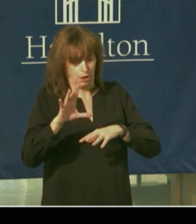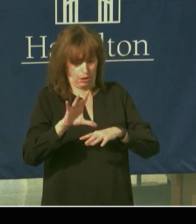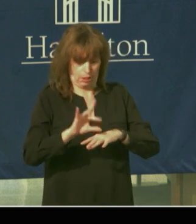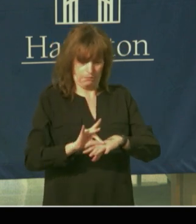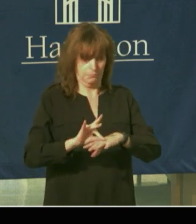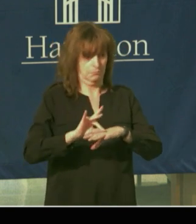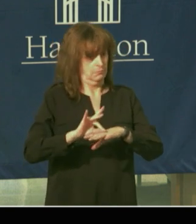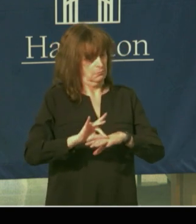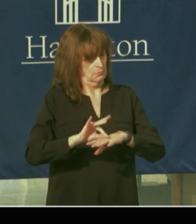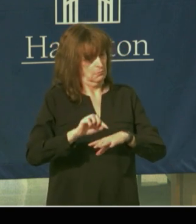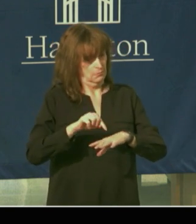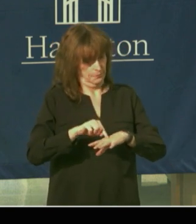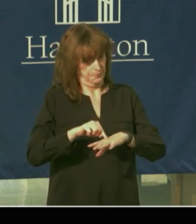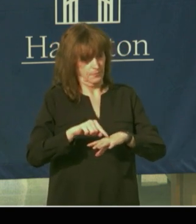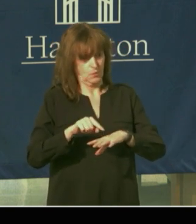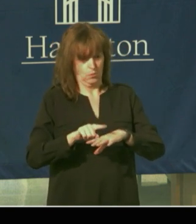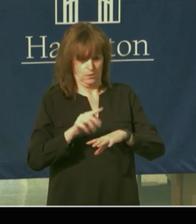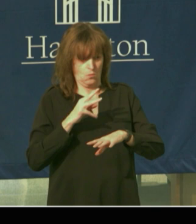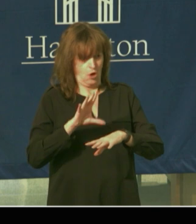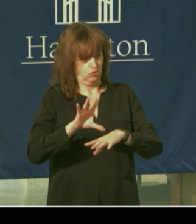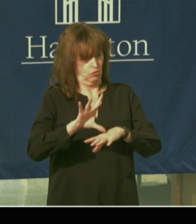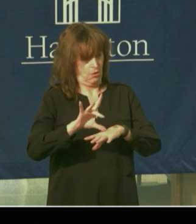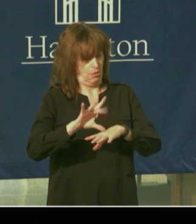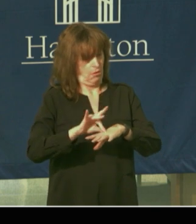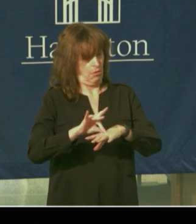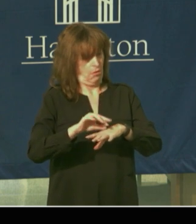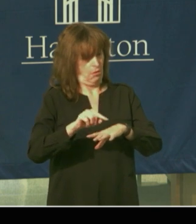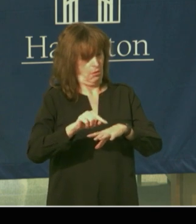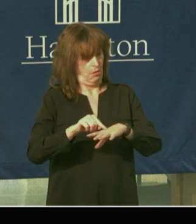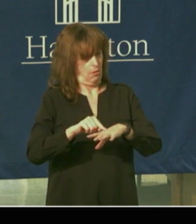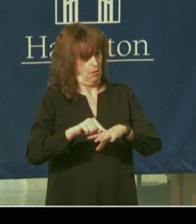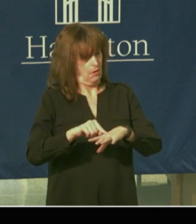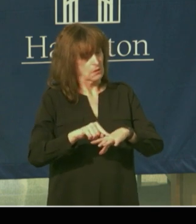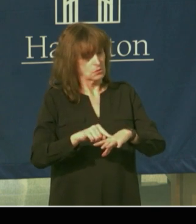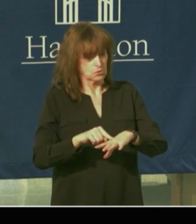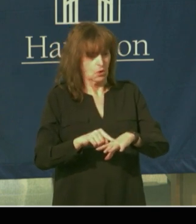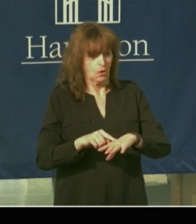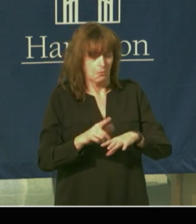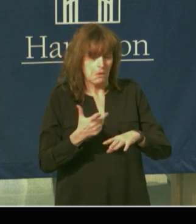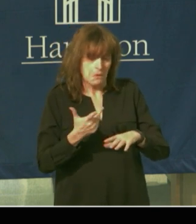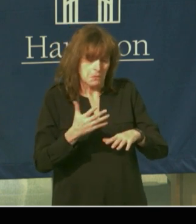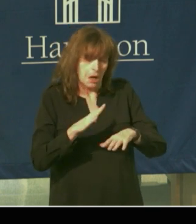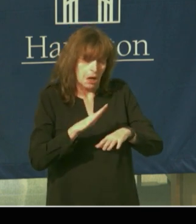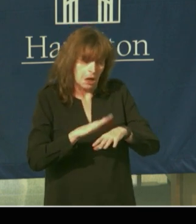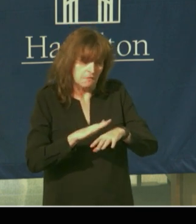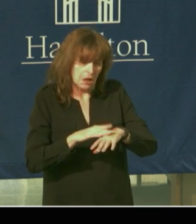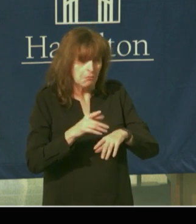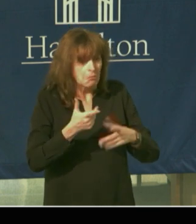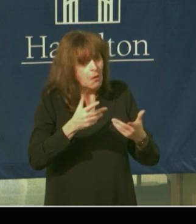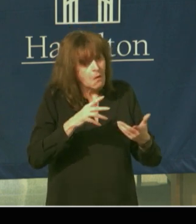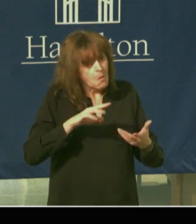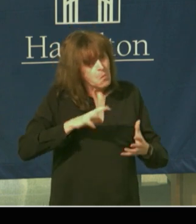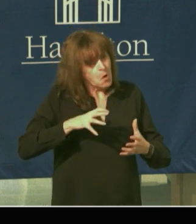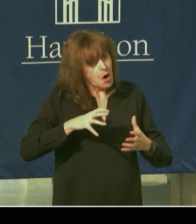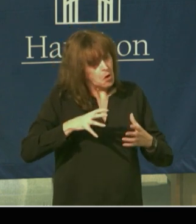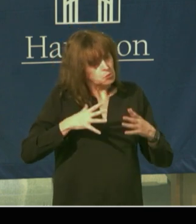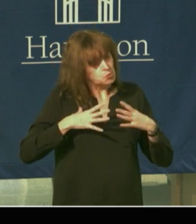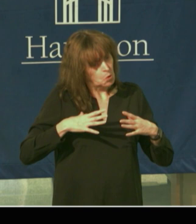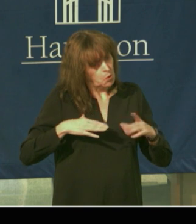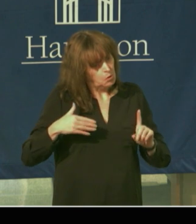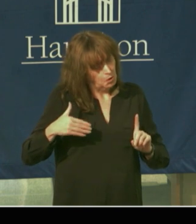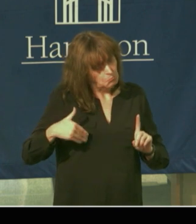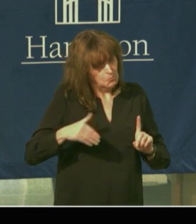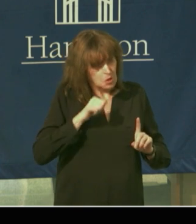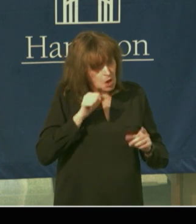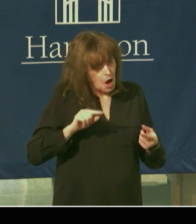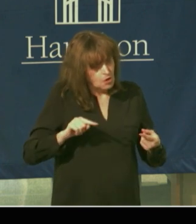Certainly laundering clothes on a regular basis is, I don't think it's a bad thing in a civilized society. Of course not.